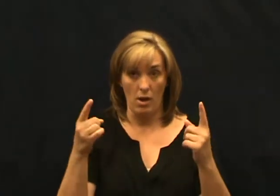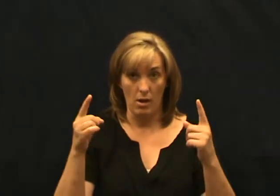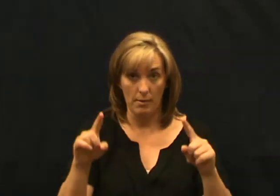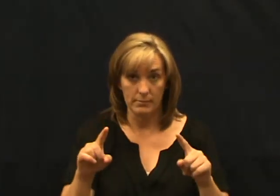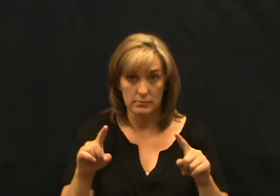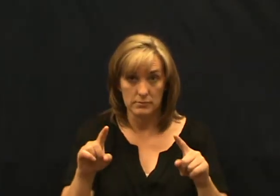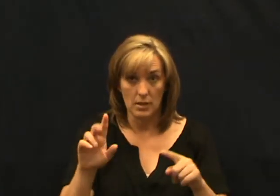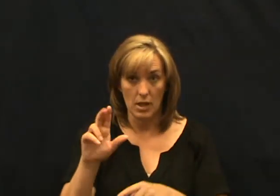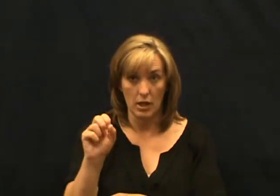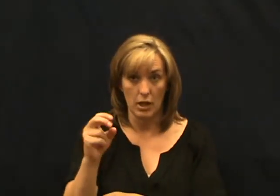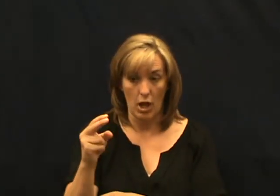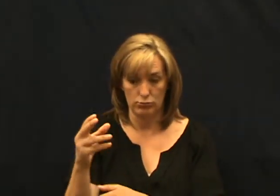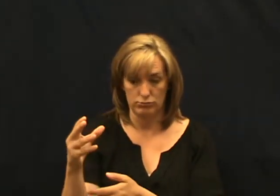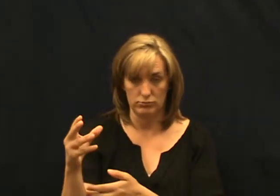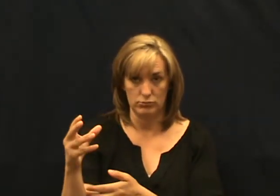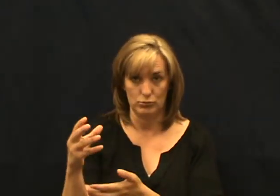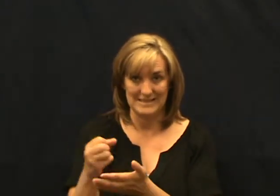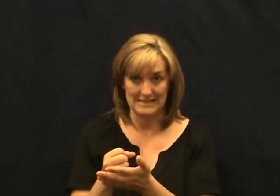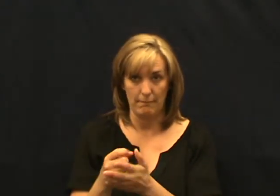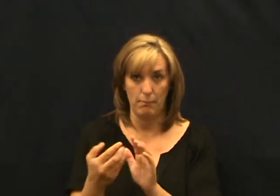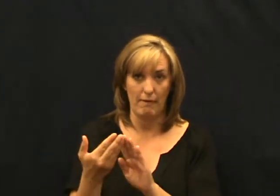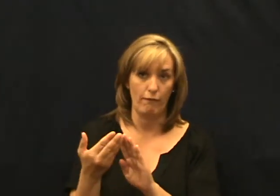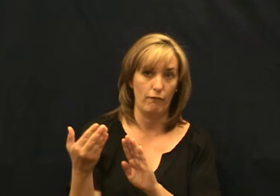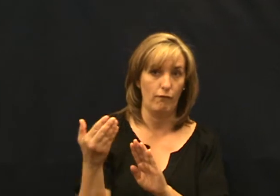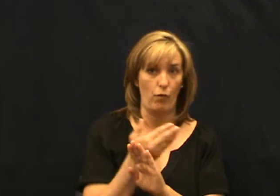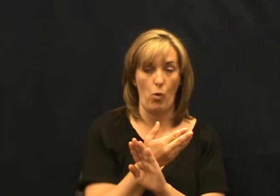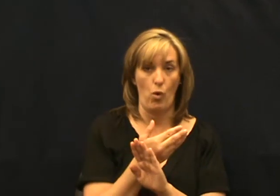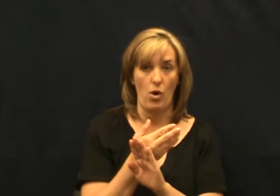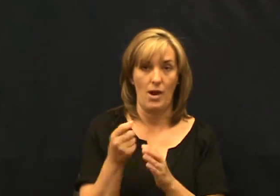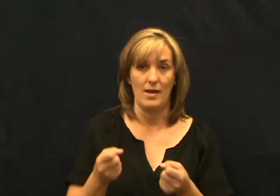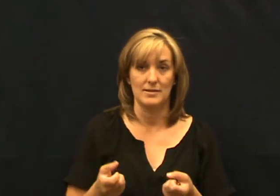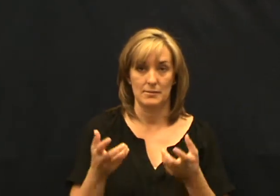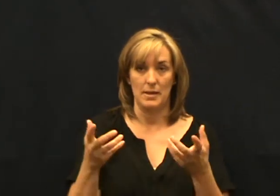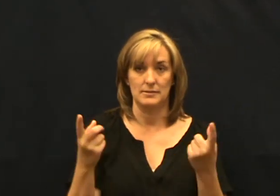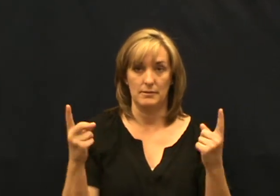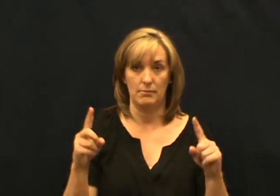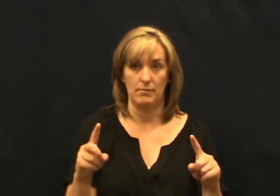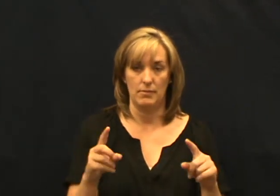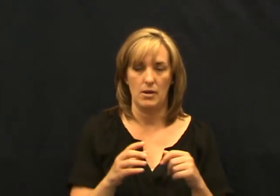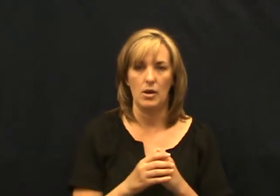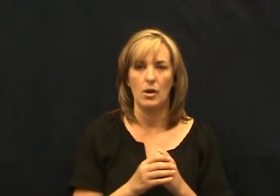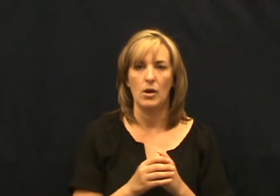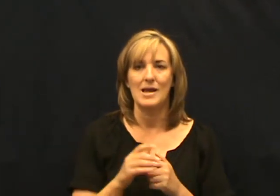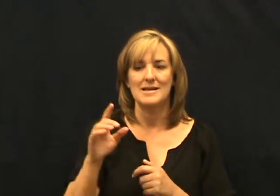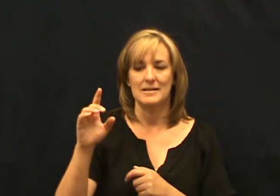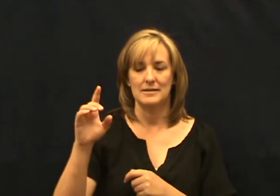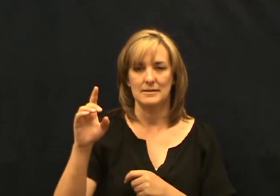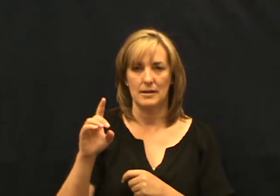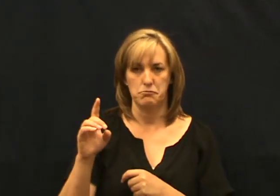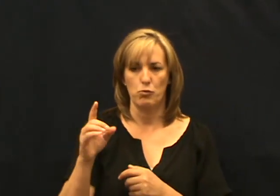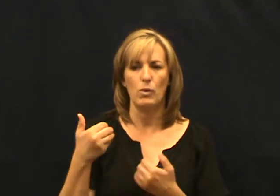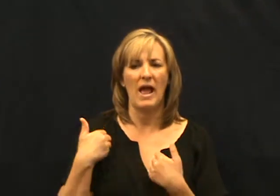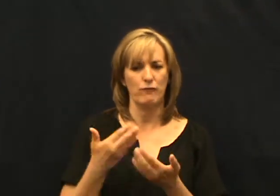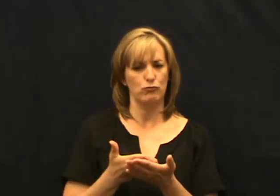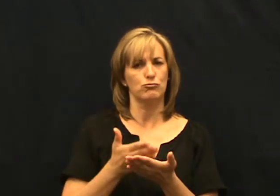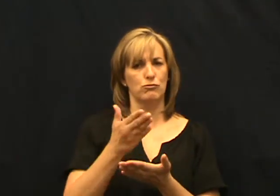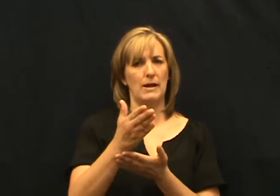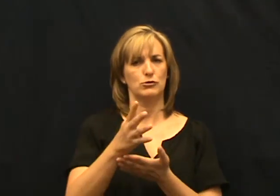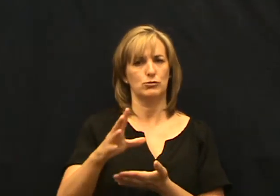prepaid expense, which is an asset, because we have the right to receive whatever benefit we're going to receive later on.